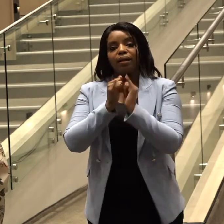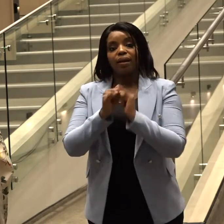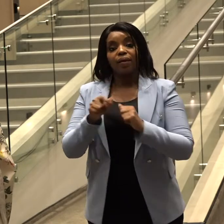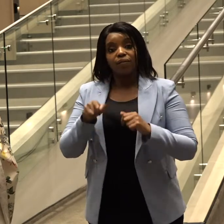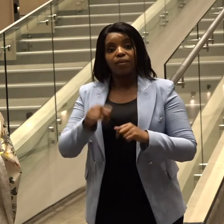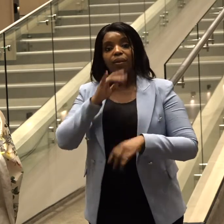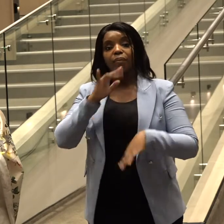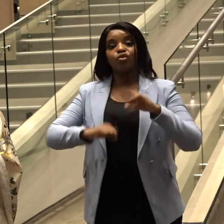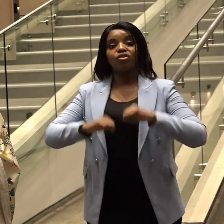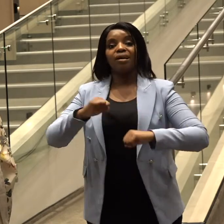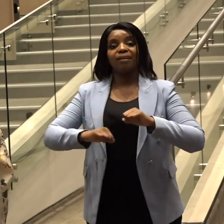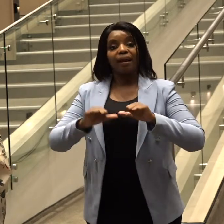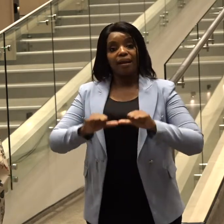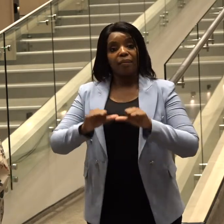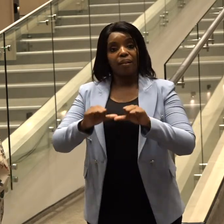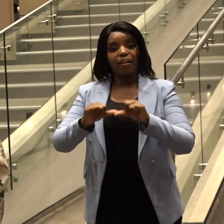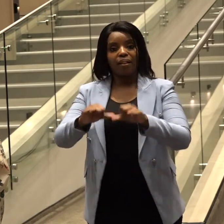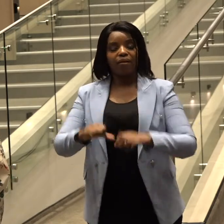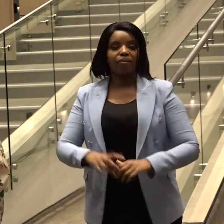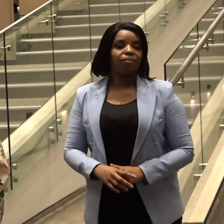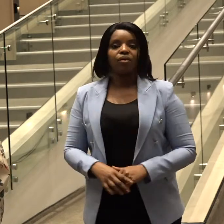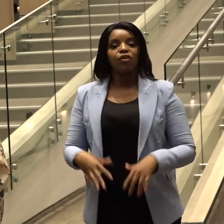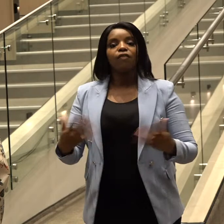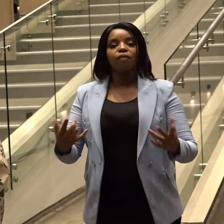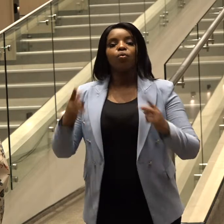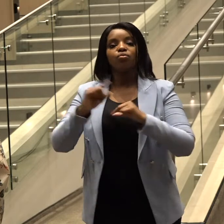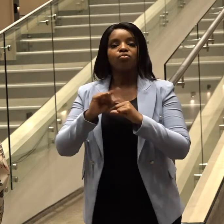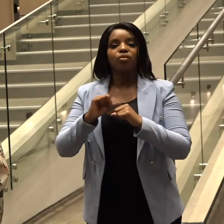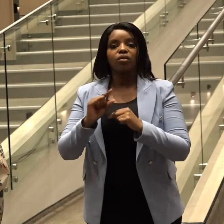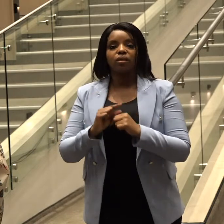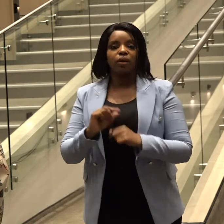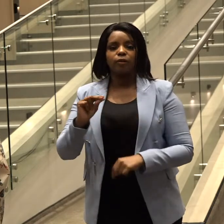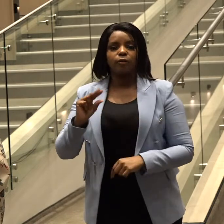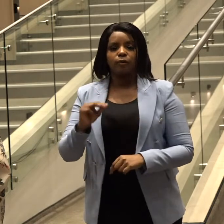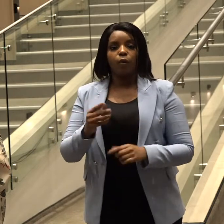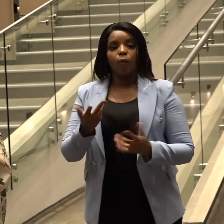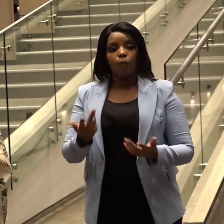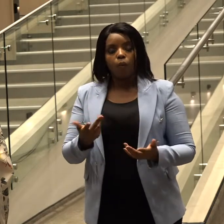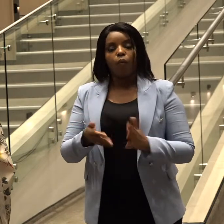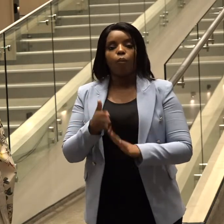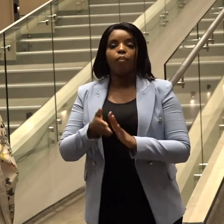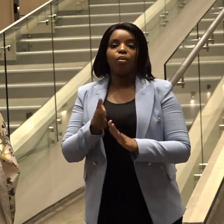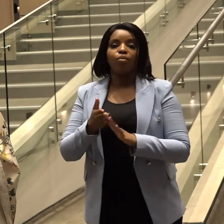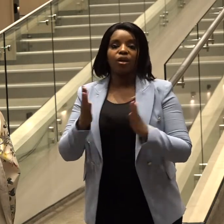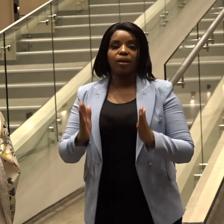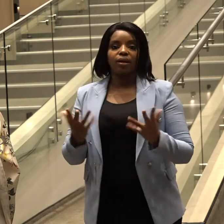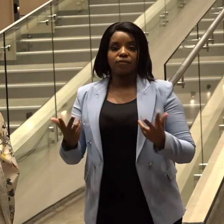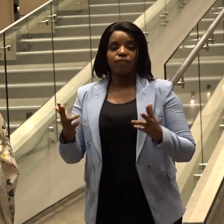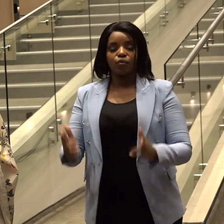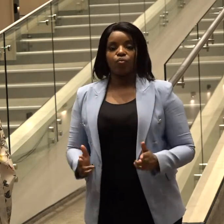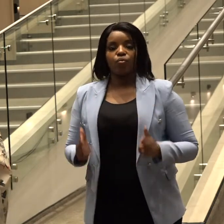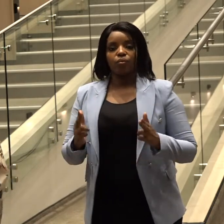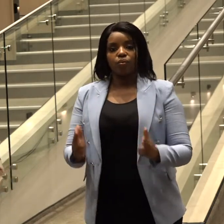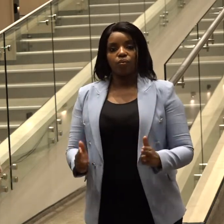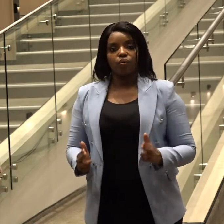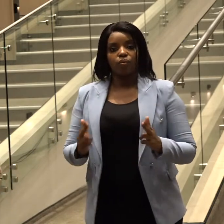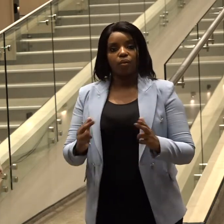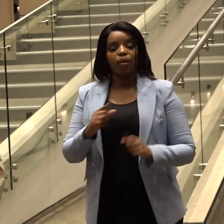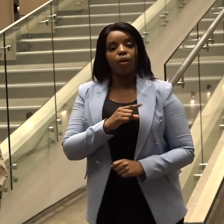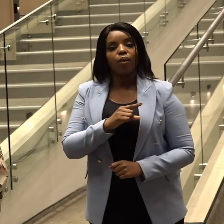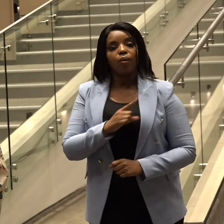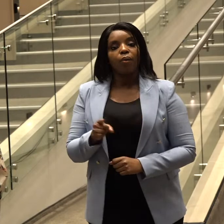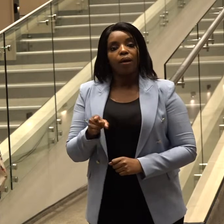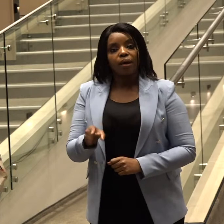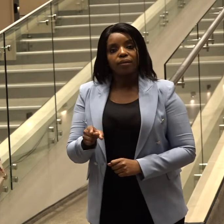unsustainable for transnet as well as for Railways if the operators because obviously this is um